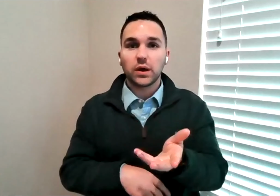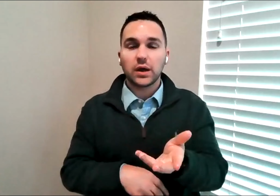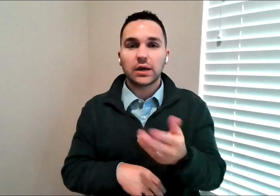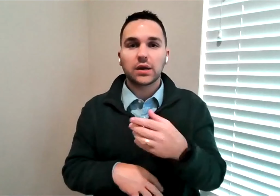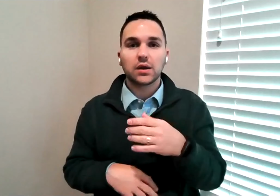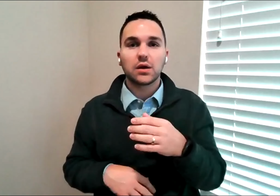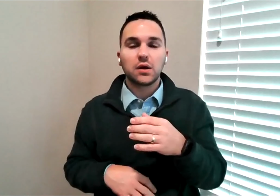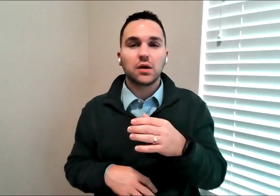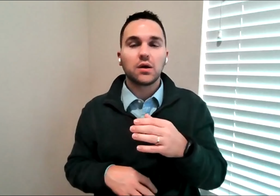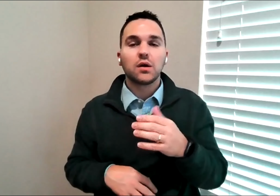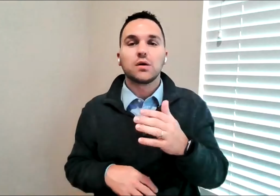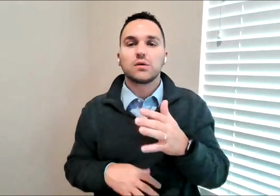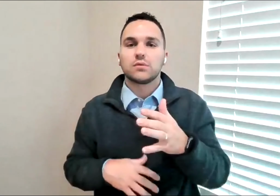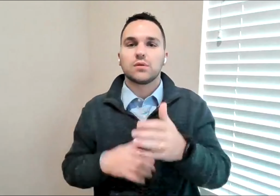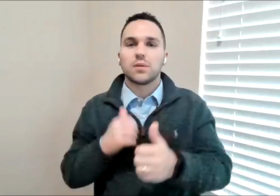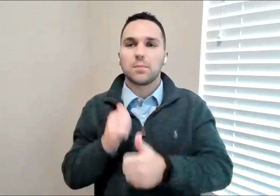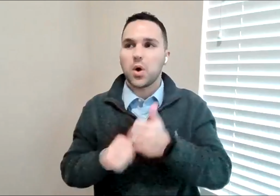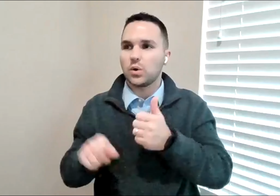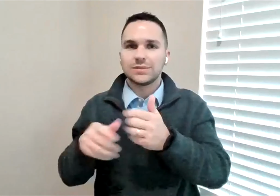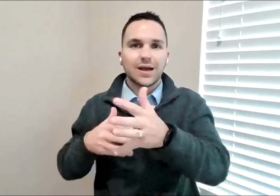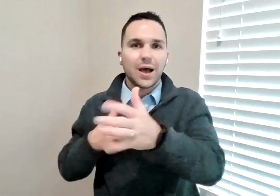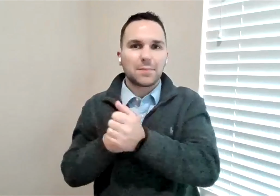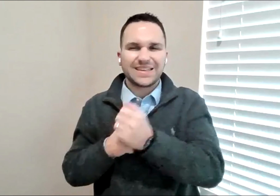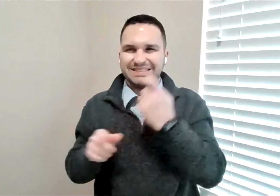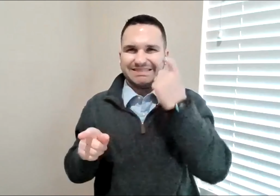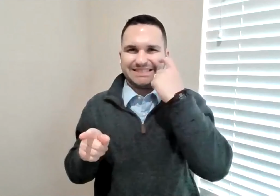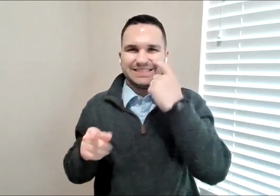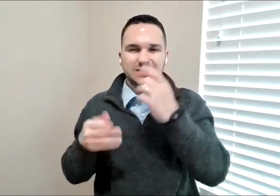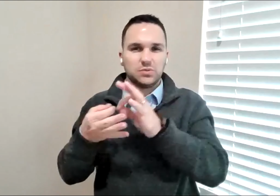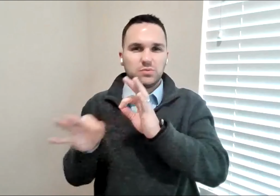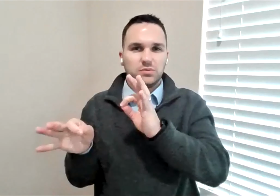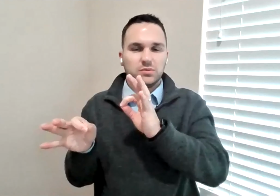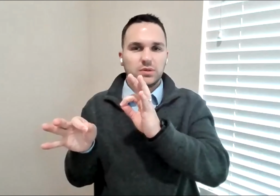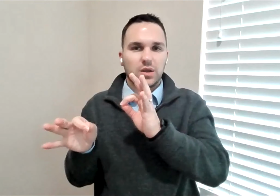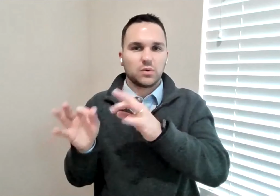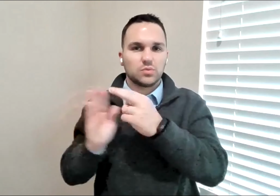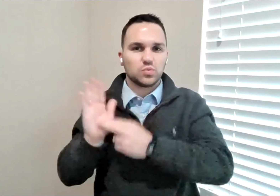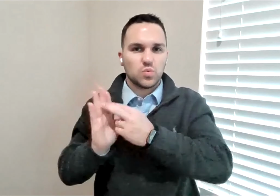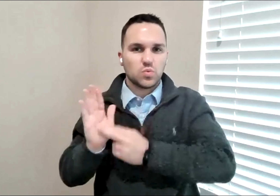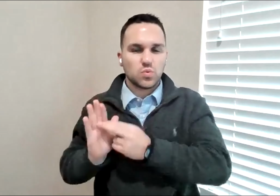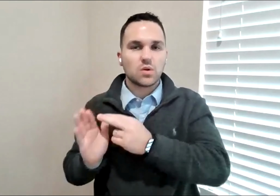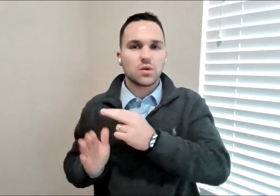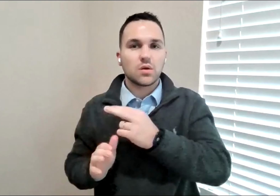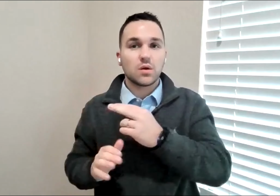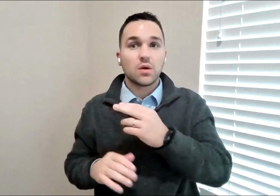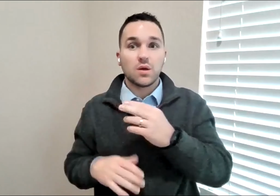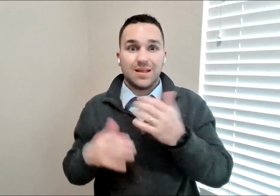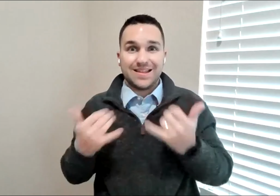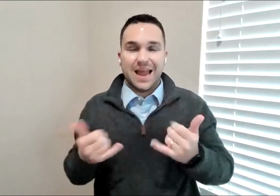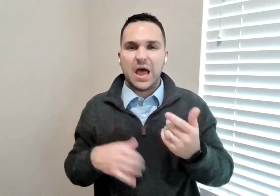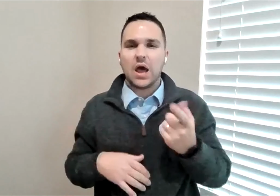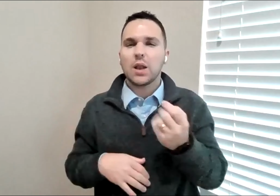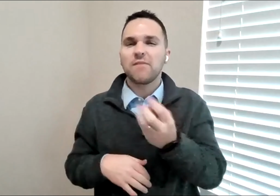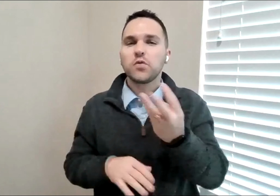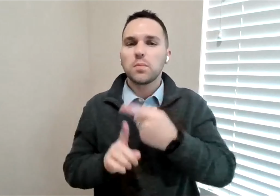get the most updated rule language. So the rule language on that webpage right now is a couple months outdated at this